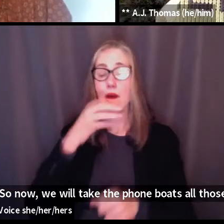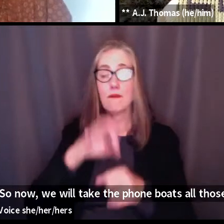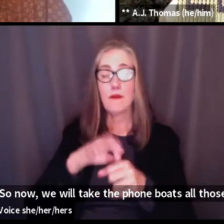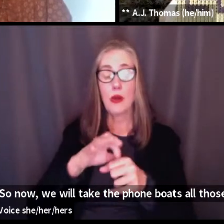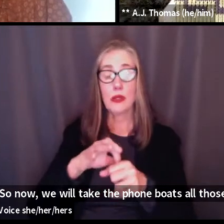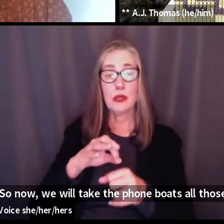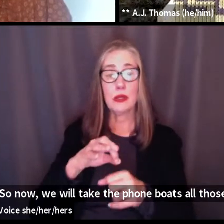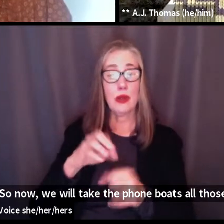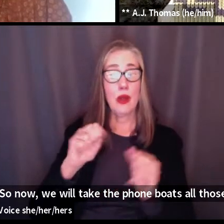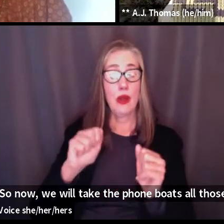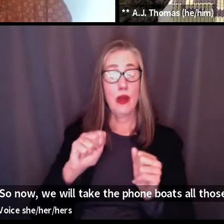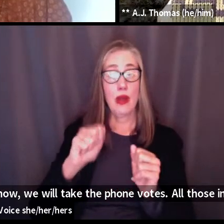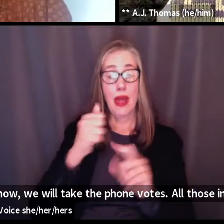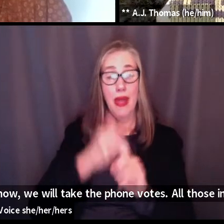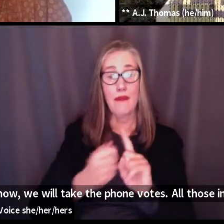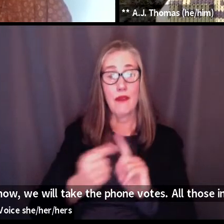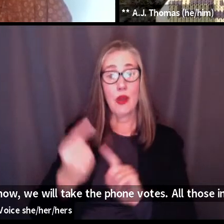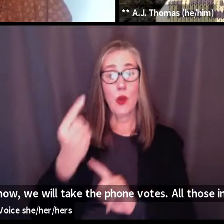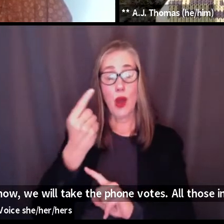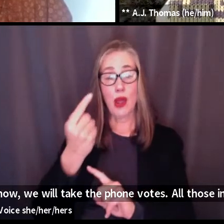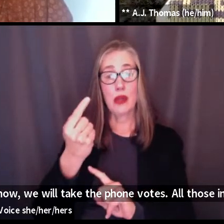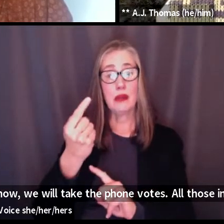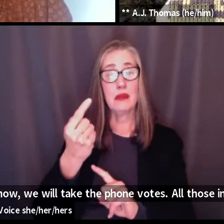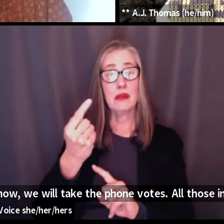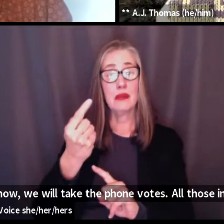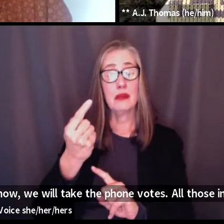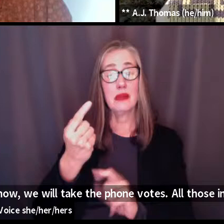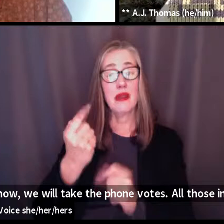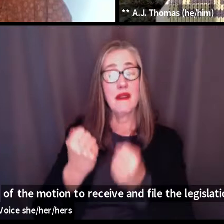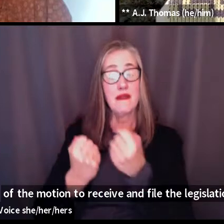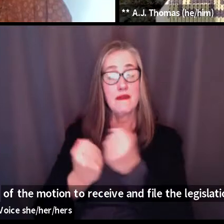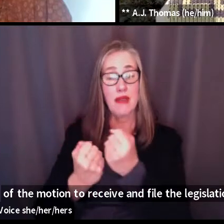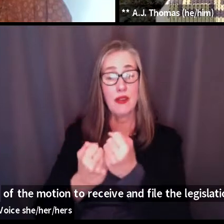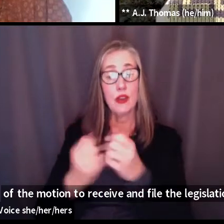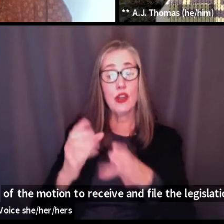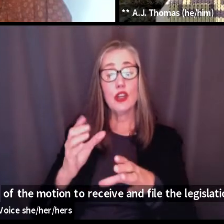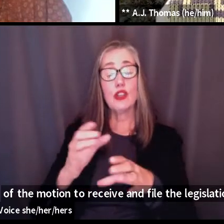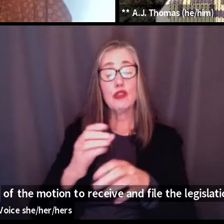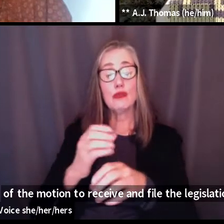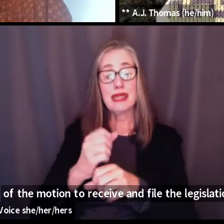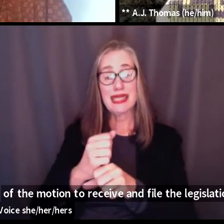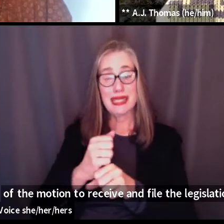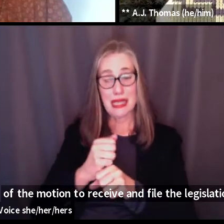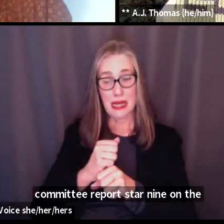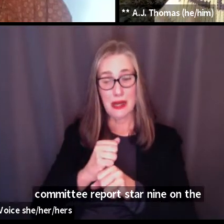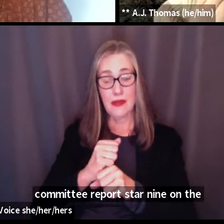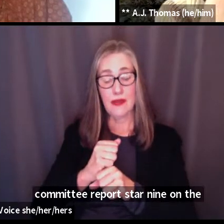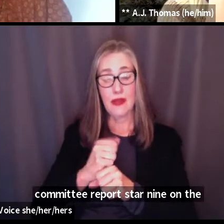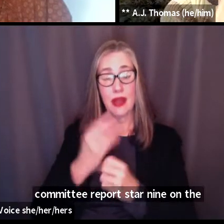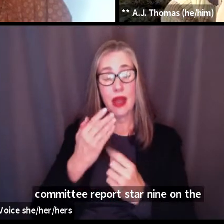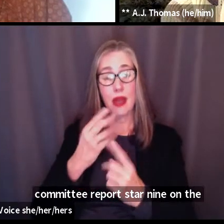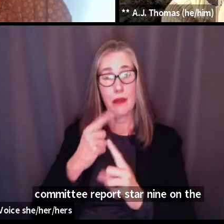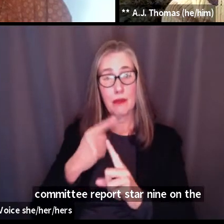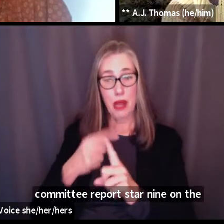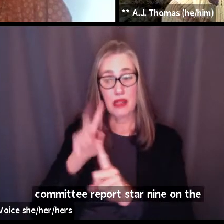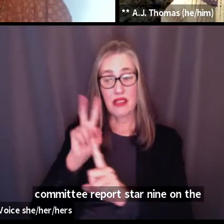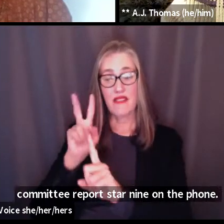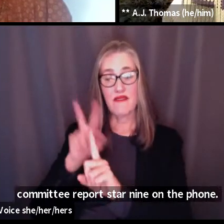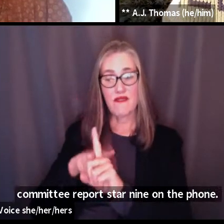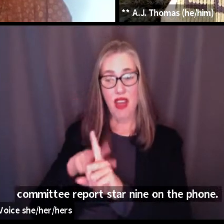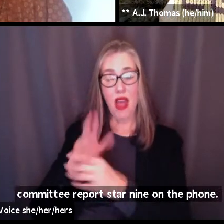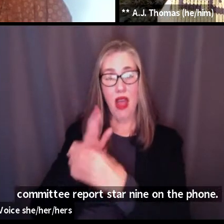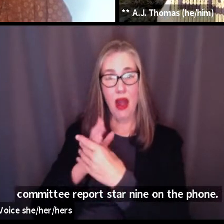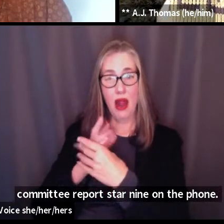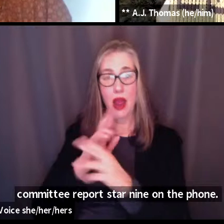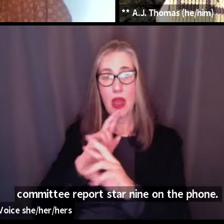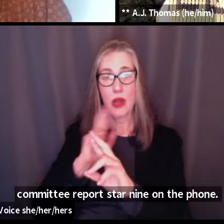of the motion to receive and file the Legislation Committee report, *9 on the phone. Those of you on the